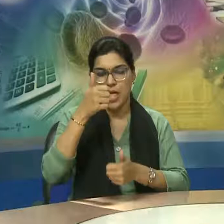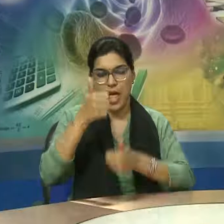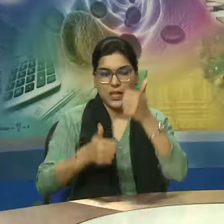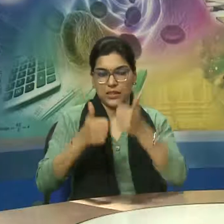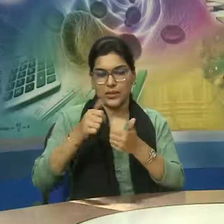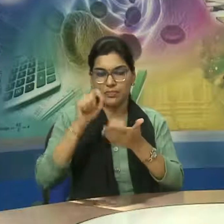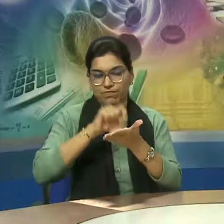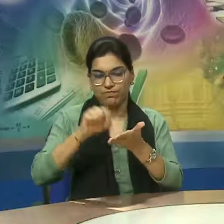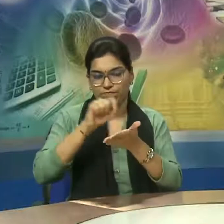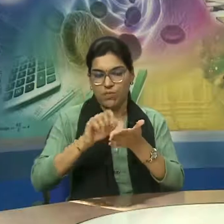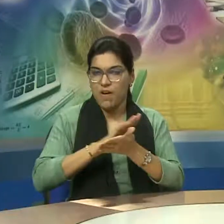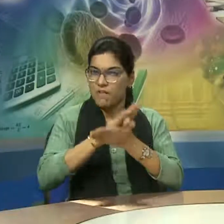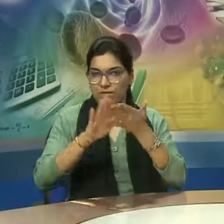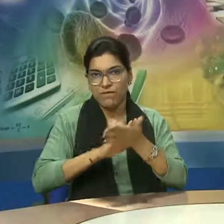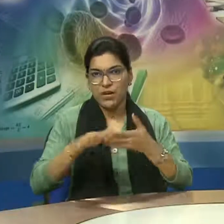Prefixes re.